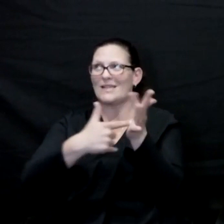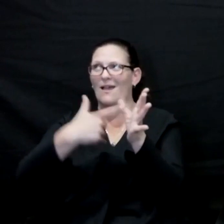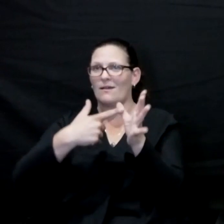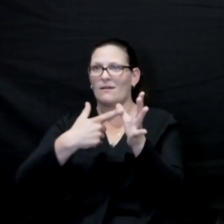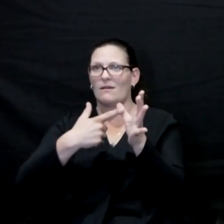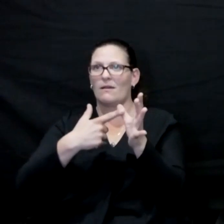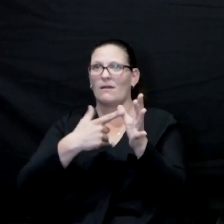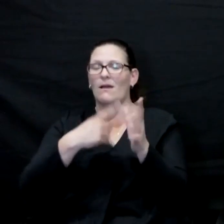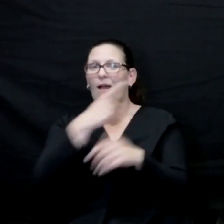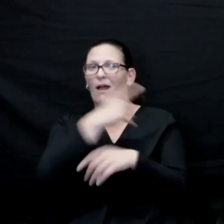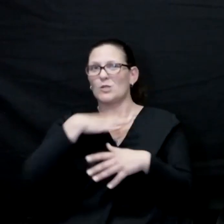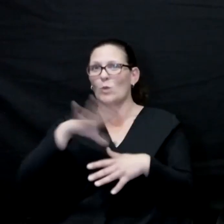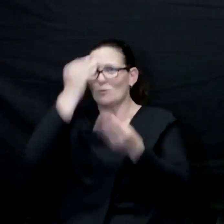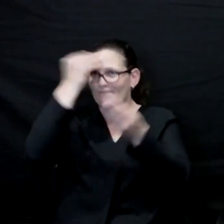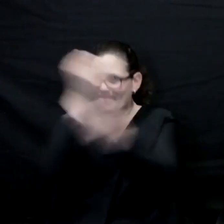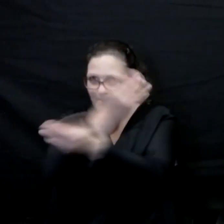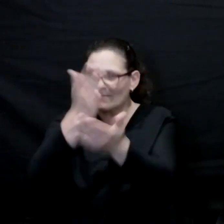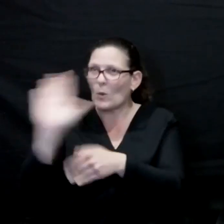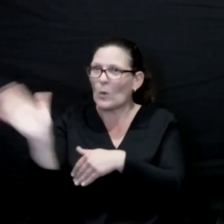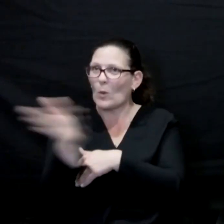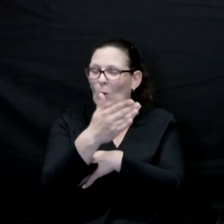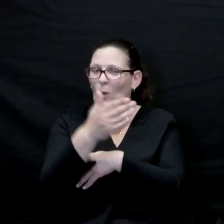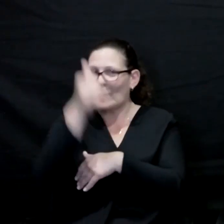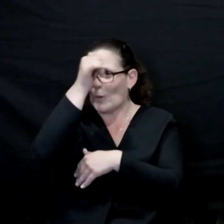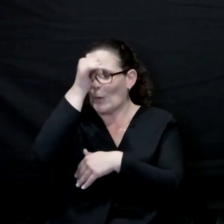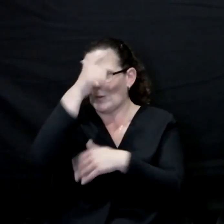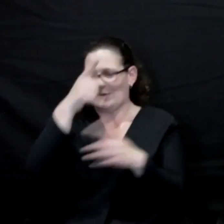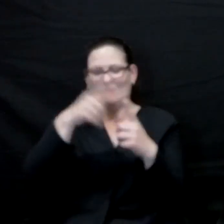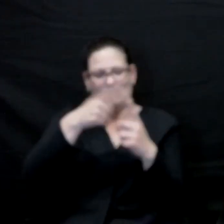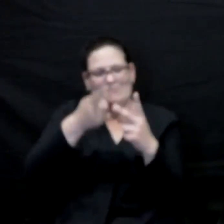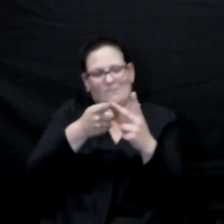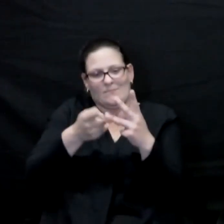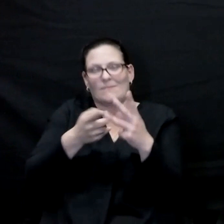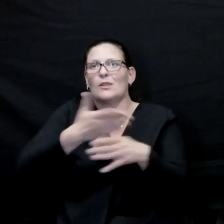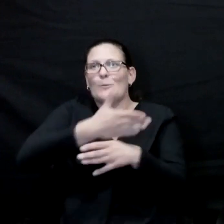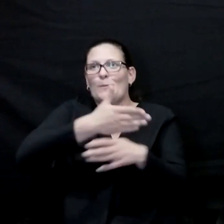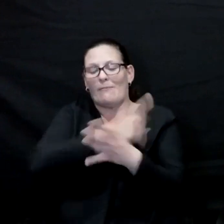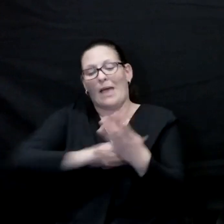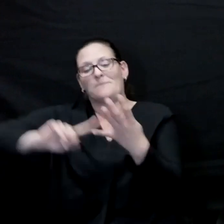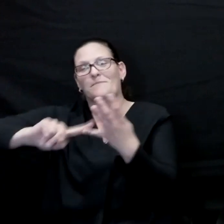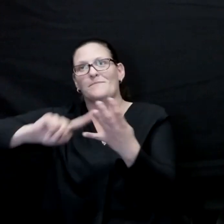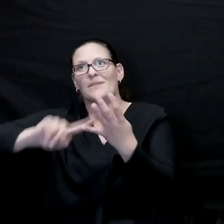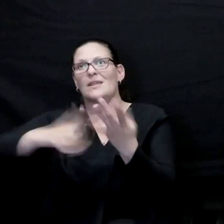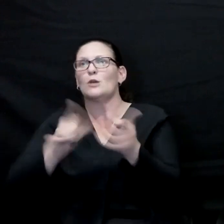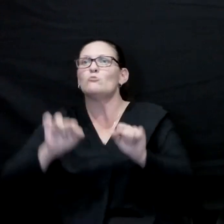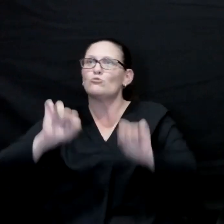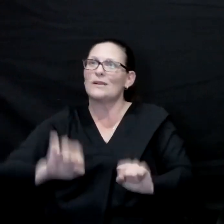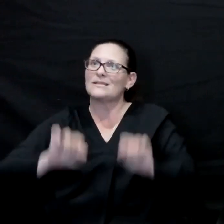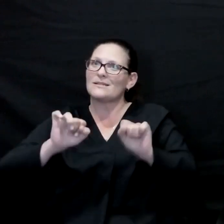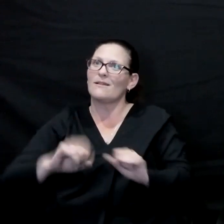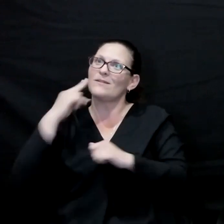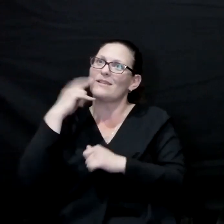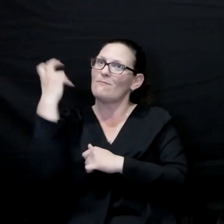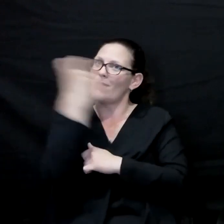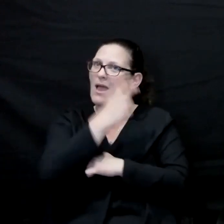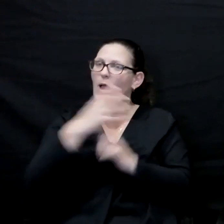hat, and that is being the president of Deafblind Western Australians. So it's good for people to know you also wear that hat